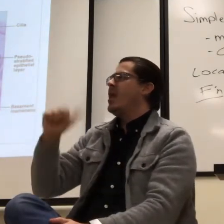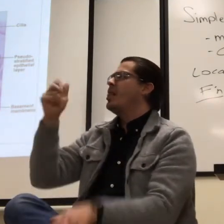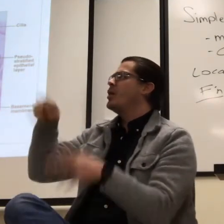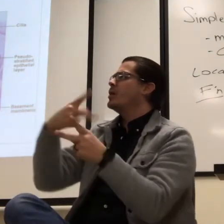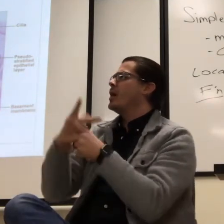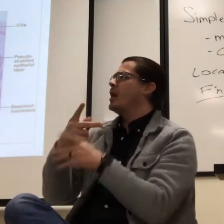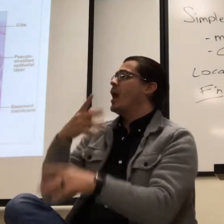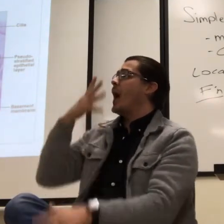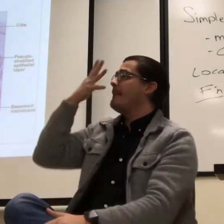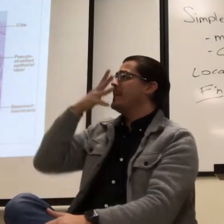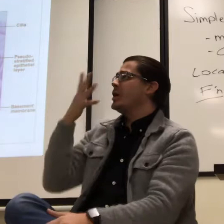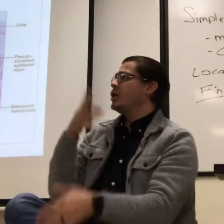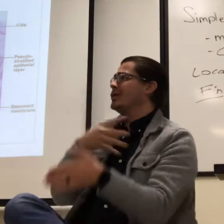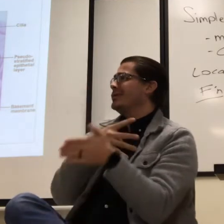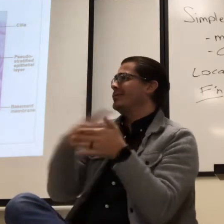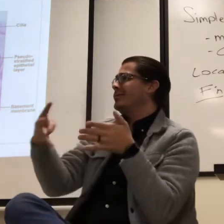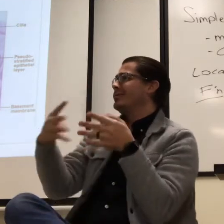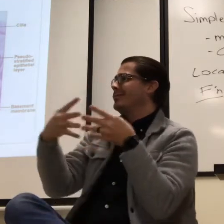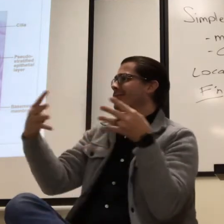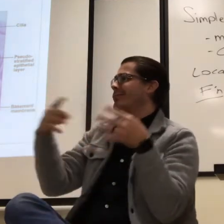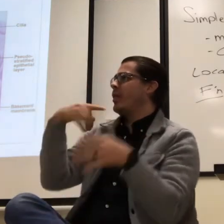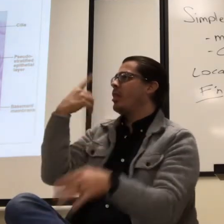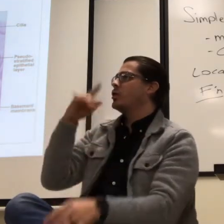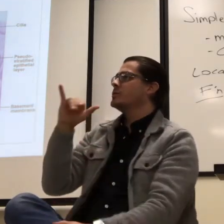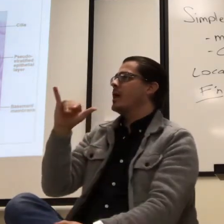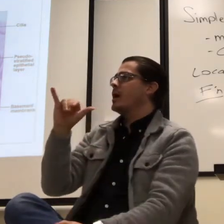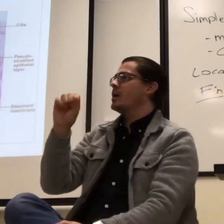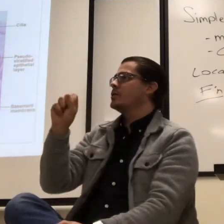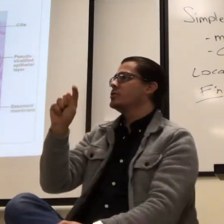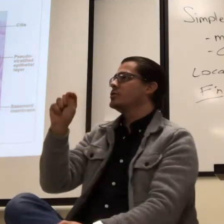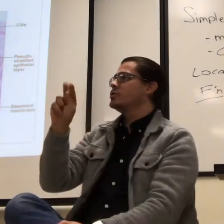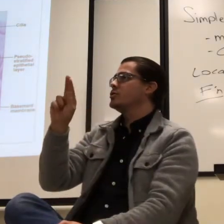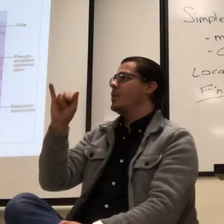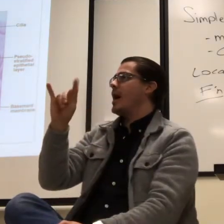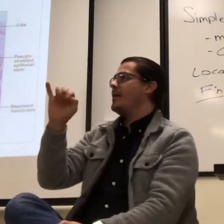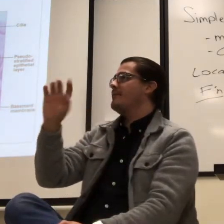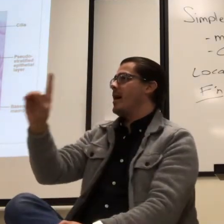appears stratified. If you look at the picture,